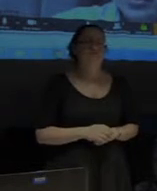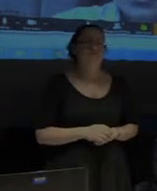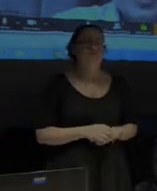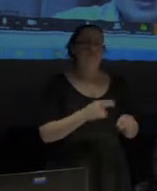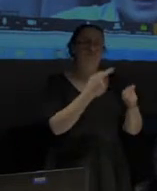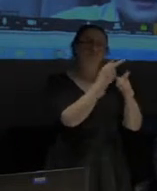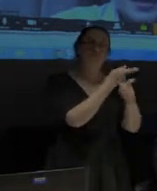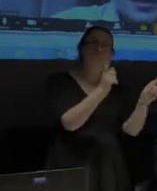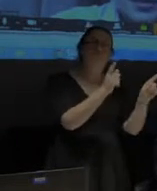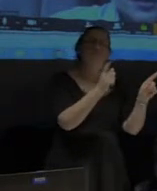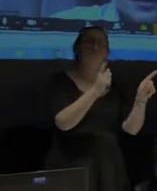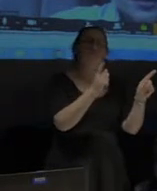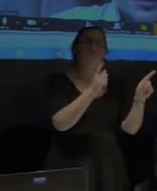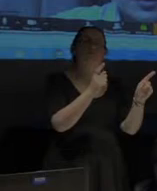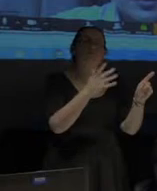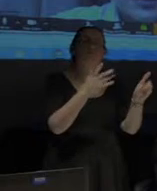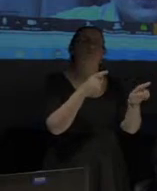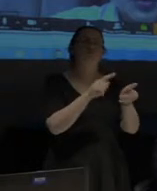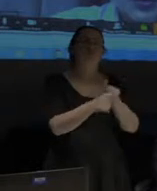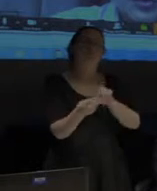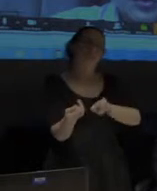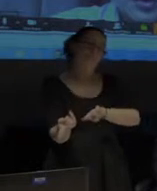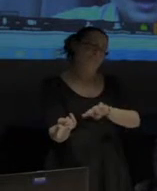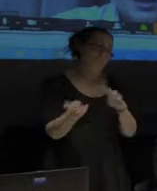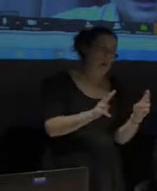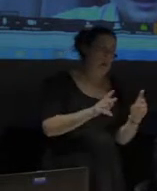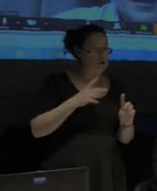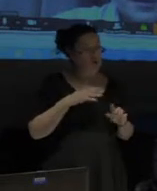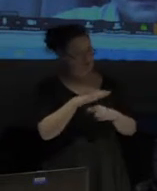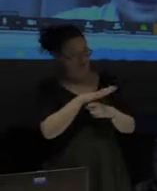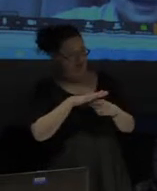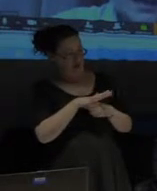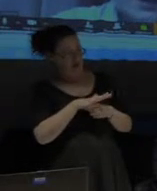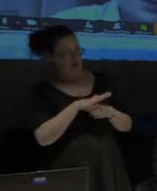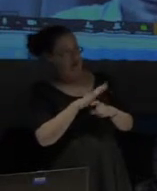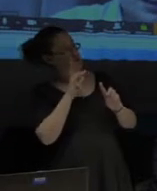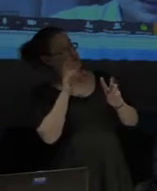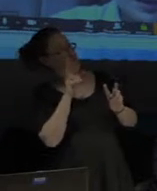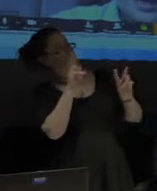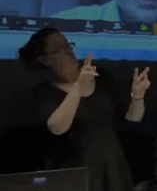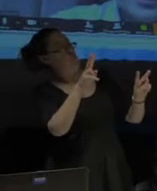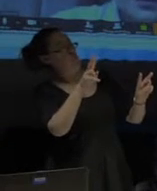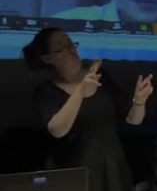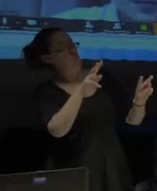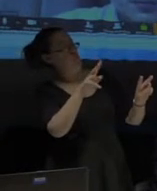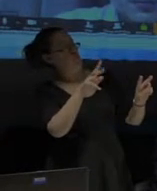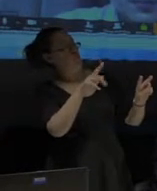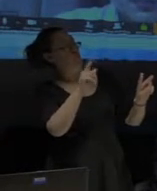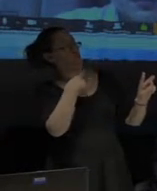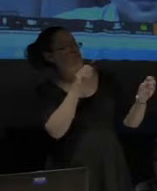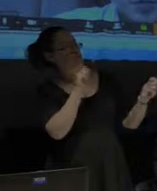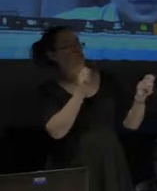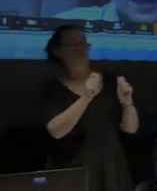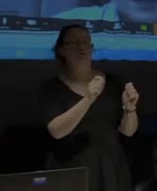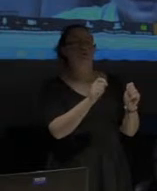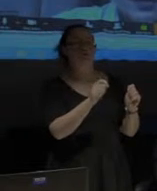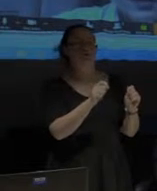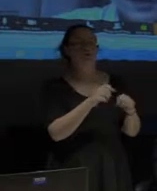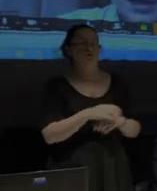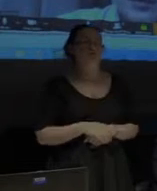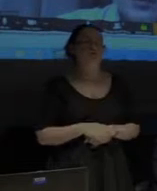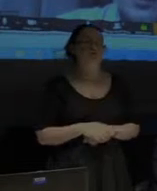to rebalance the view that society had gained from what had